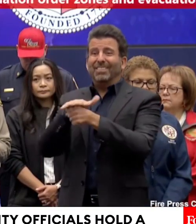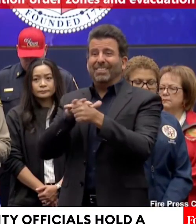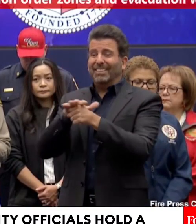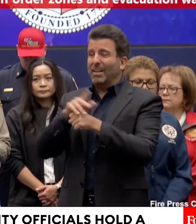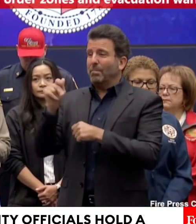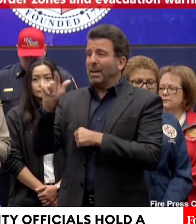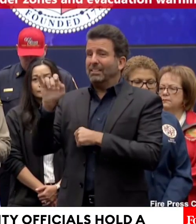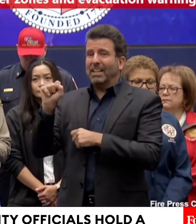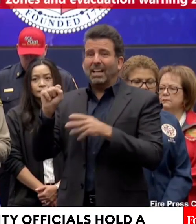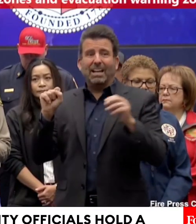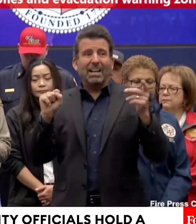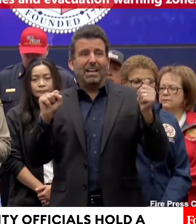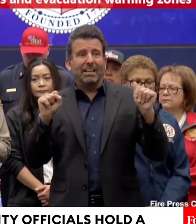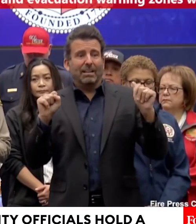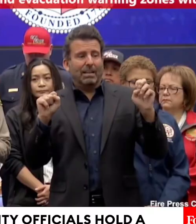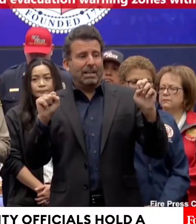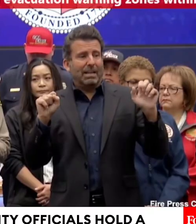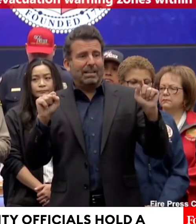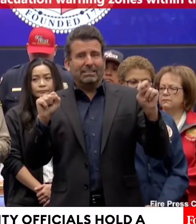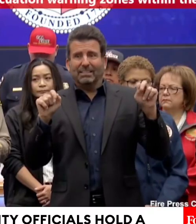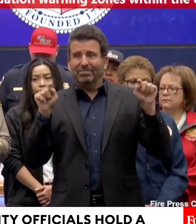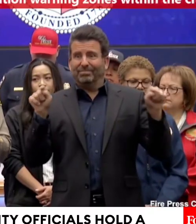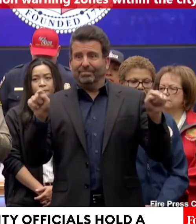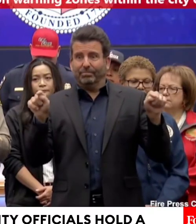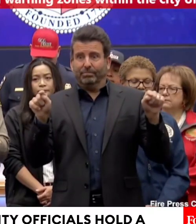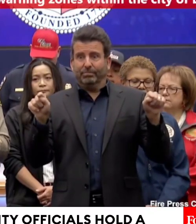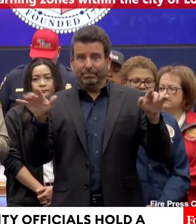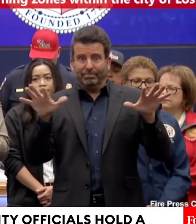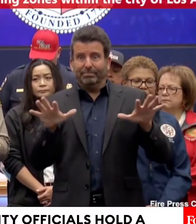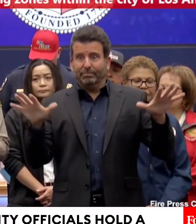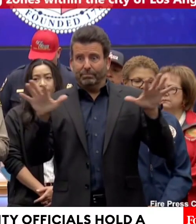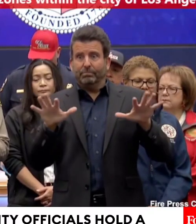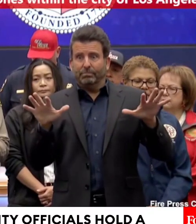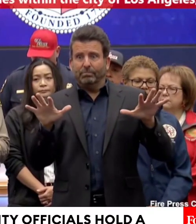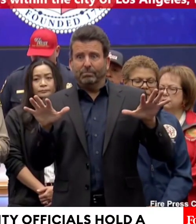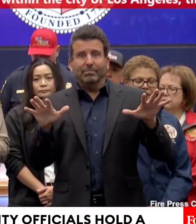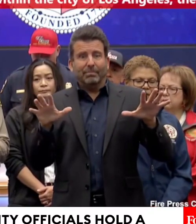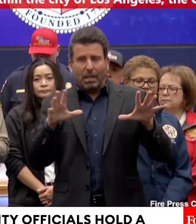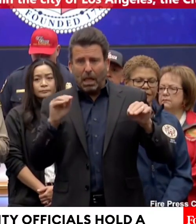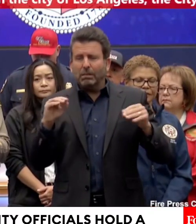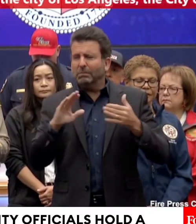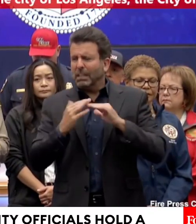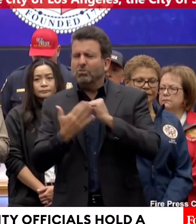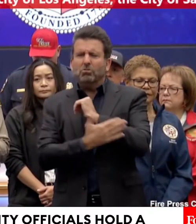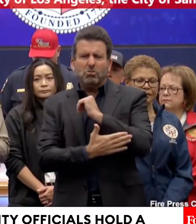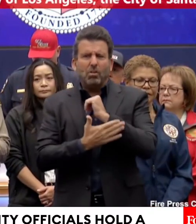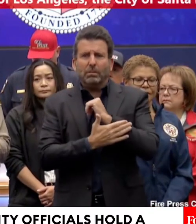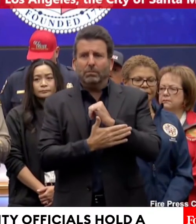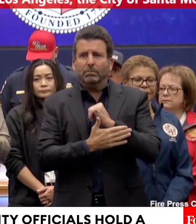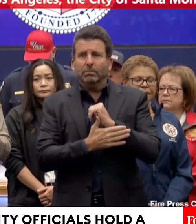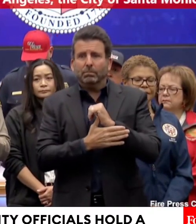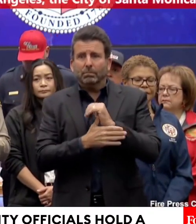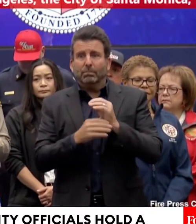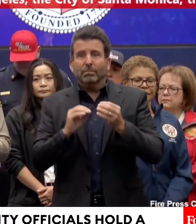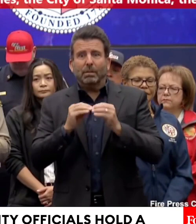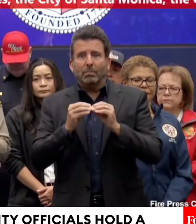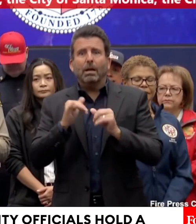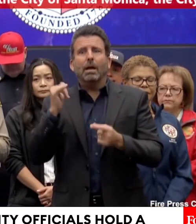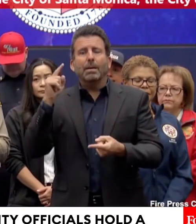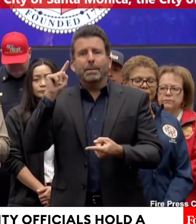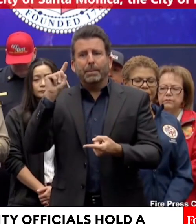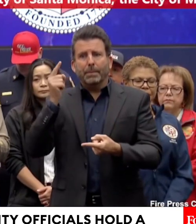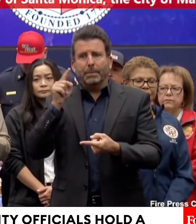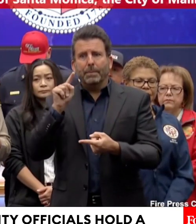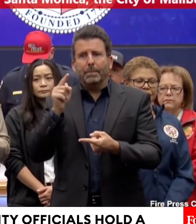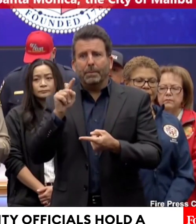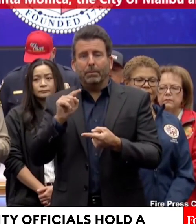numbers are for both county and city area. They have dropped in the last couple of days, which is some good news. But as you hear, it's still